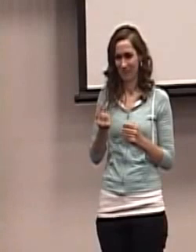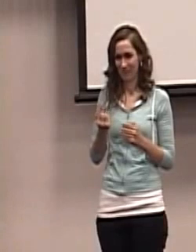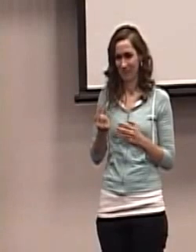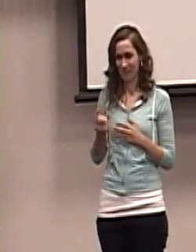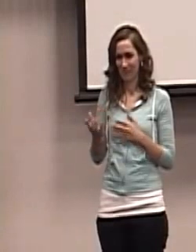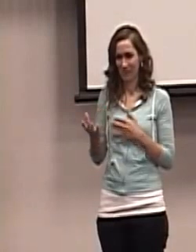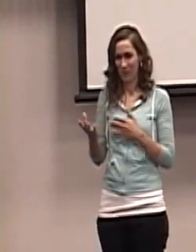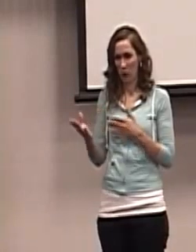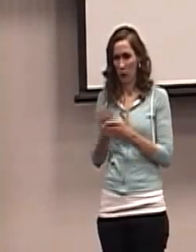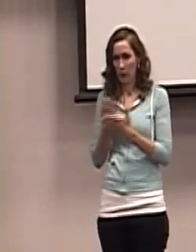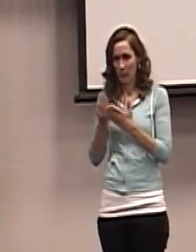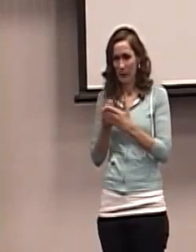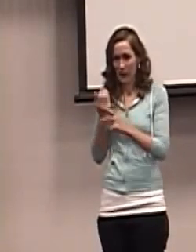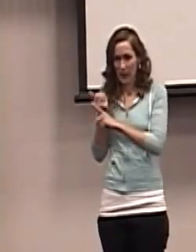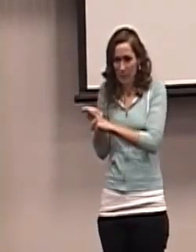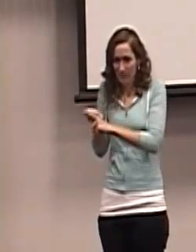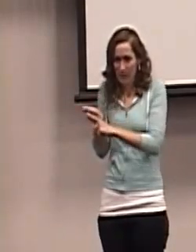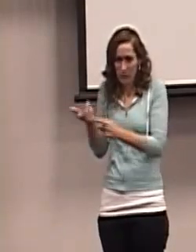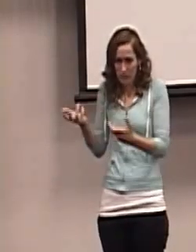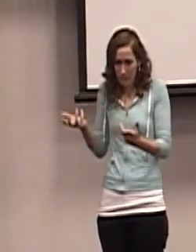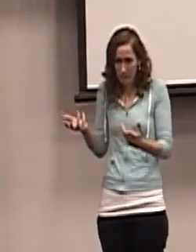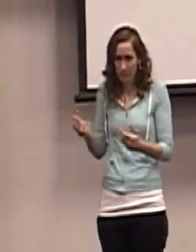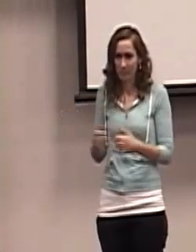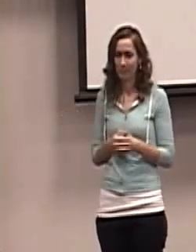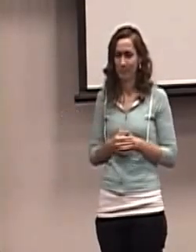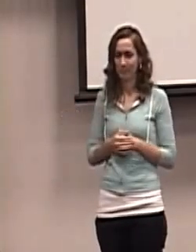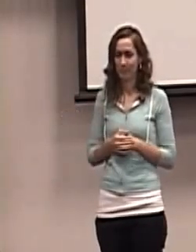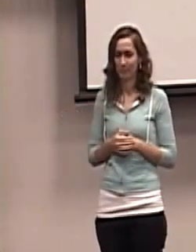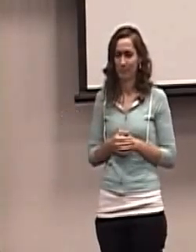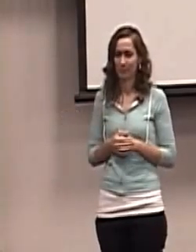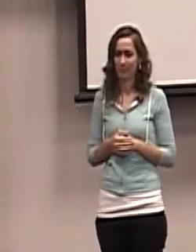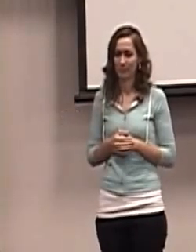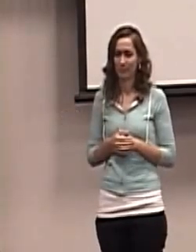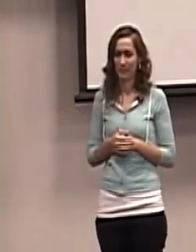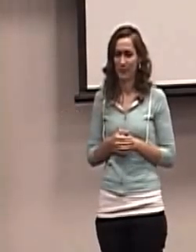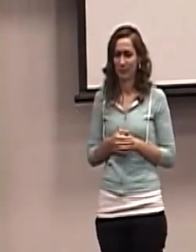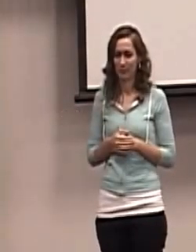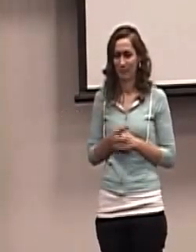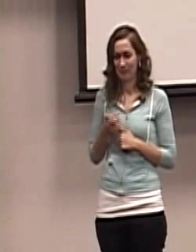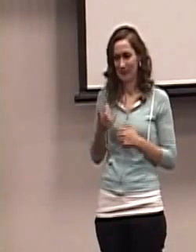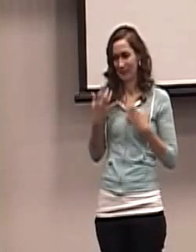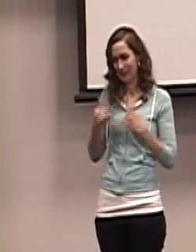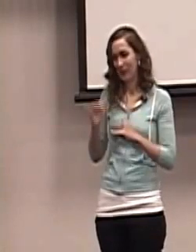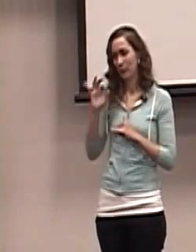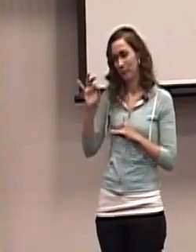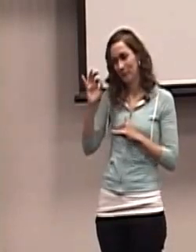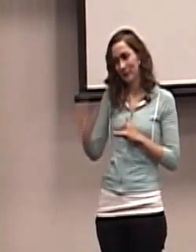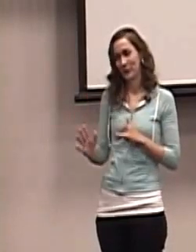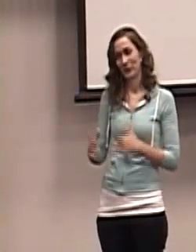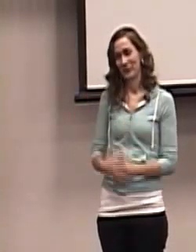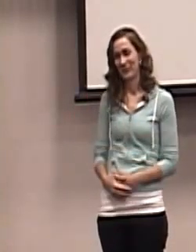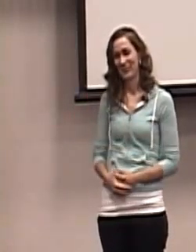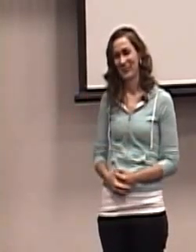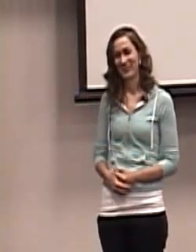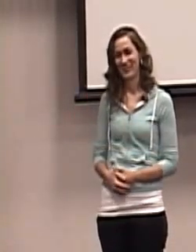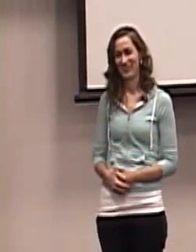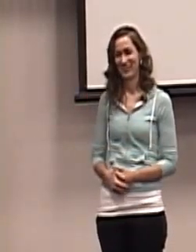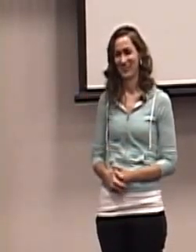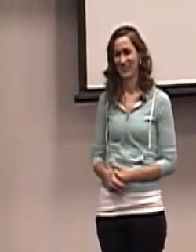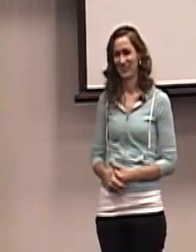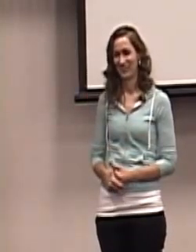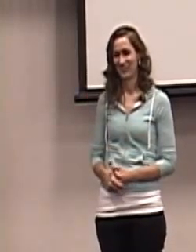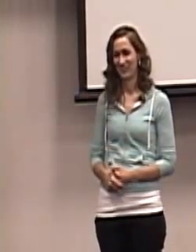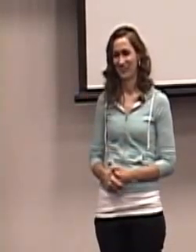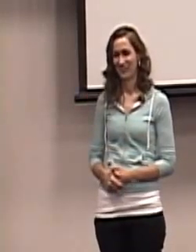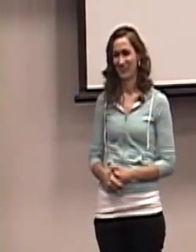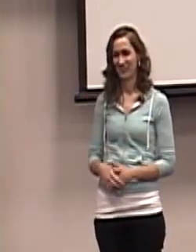livelihood from some other source seemed like to me did not disqualify him for preaching.